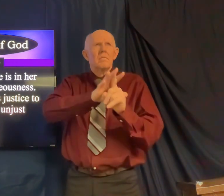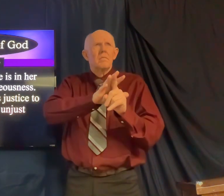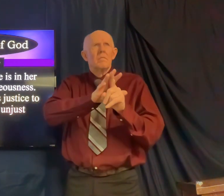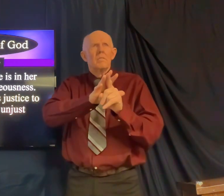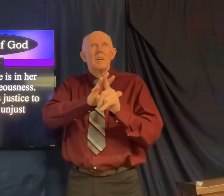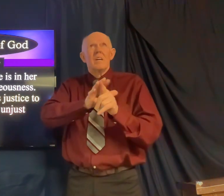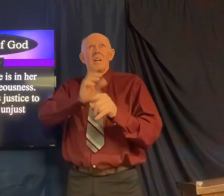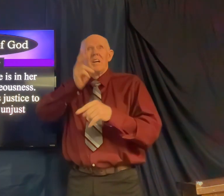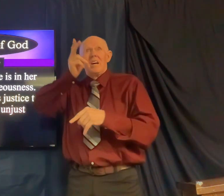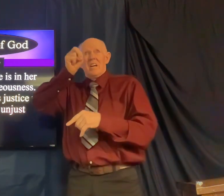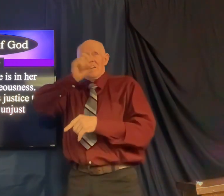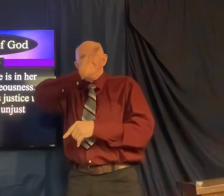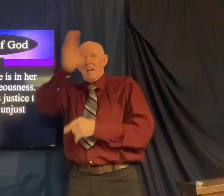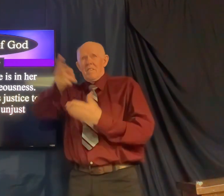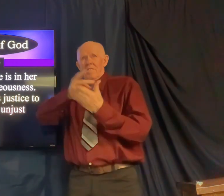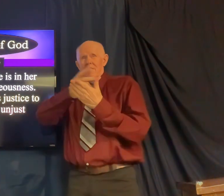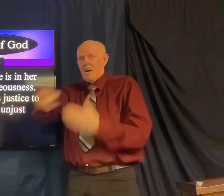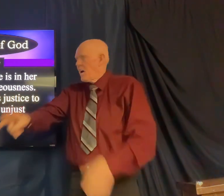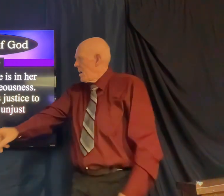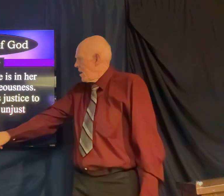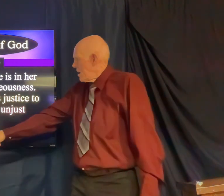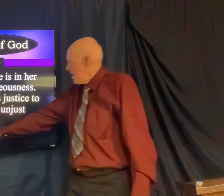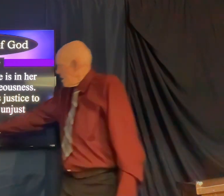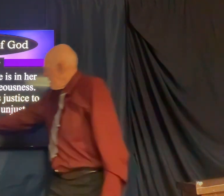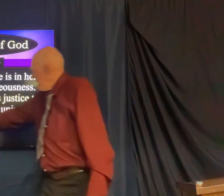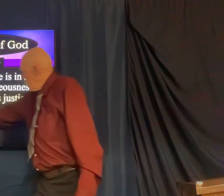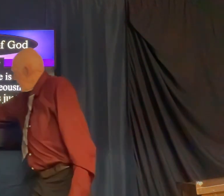light. He, God, never fails.